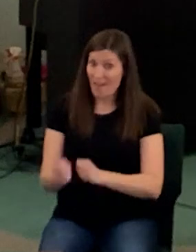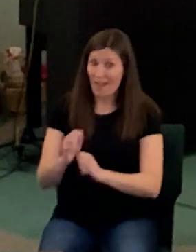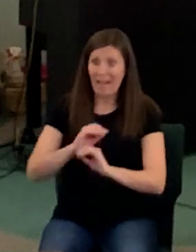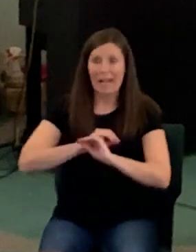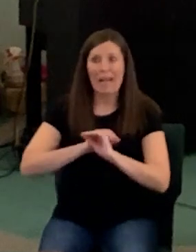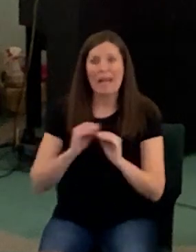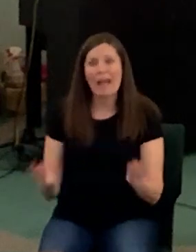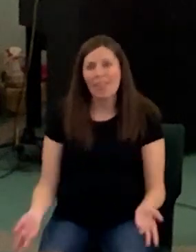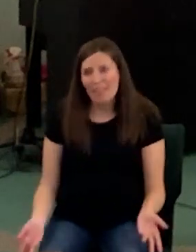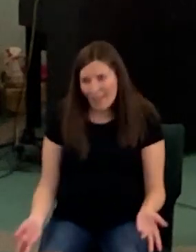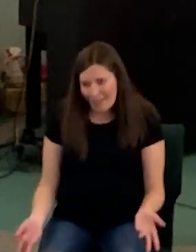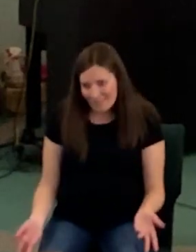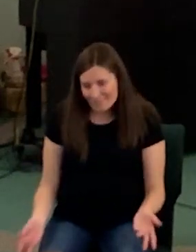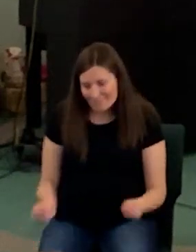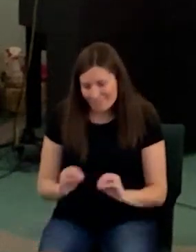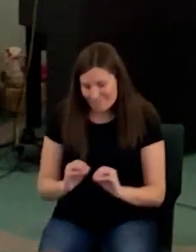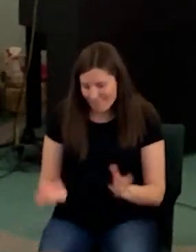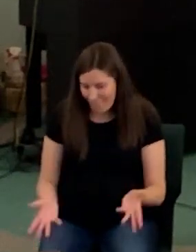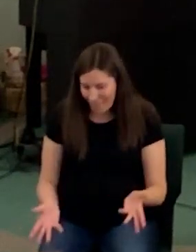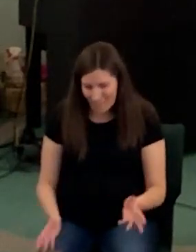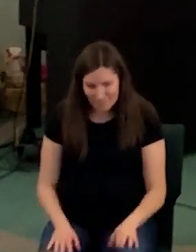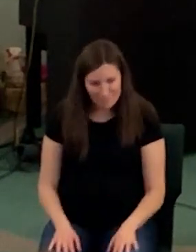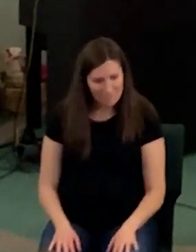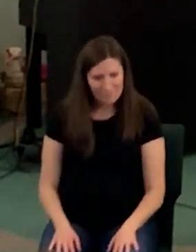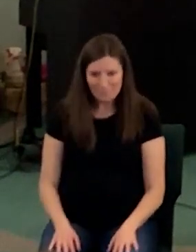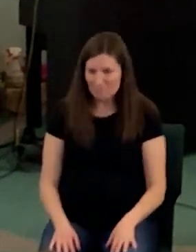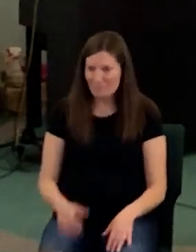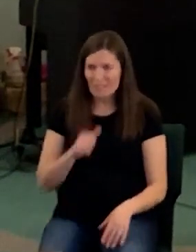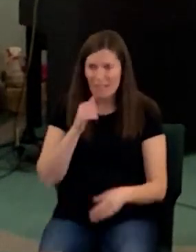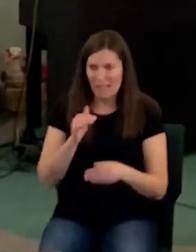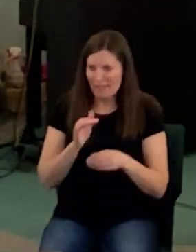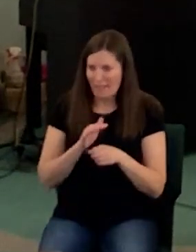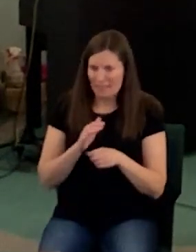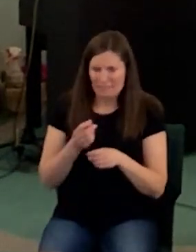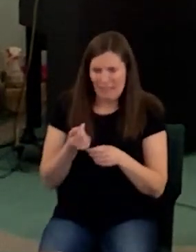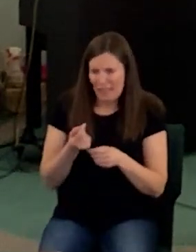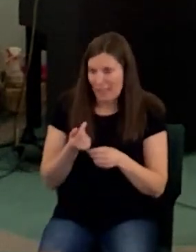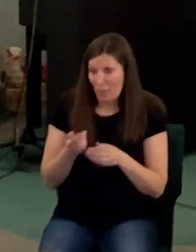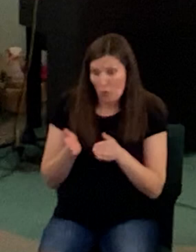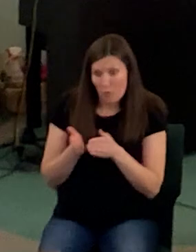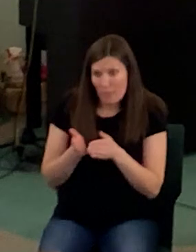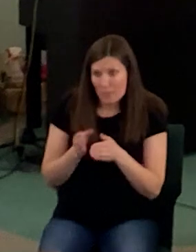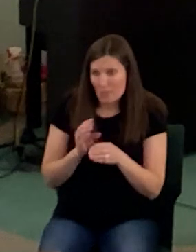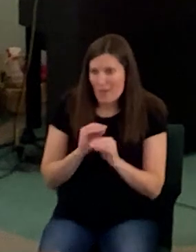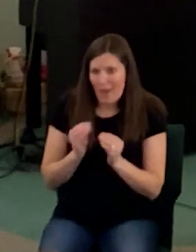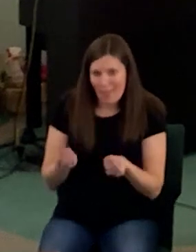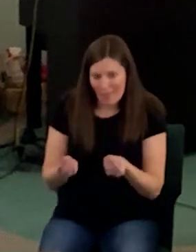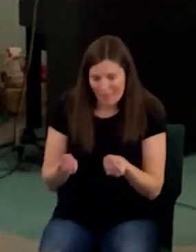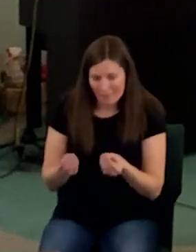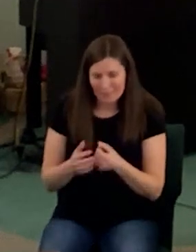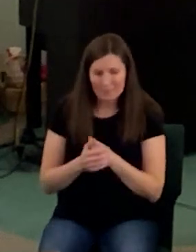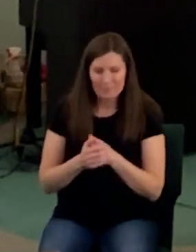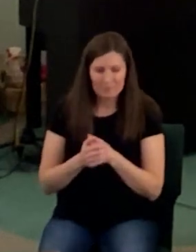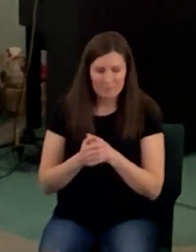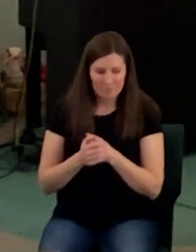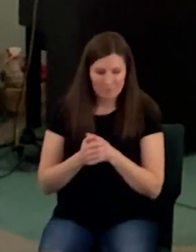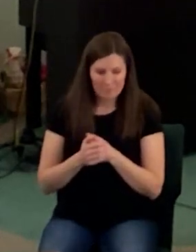keep because it was illegal, not even a rare fish that they would have to throw back. They didn't catch anything.